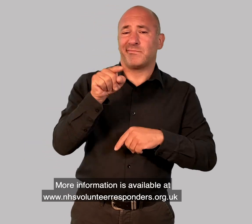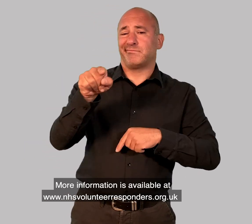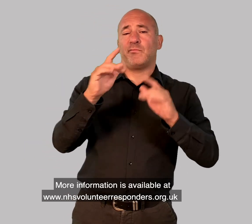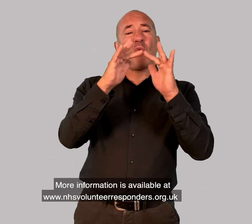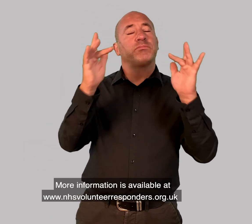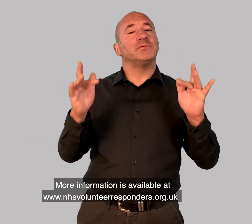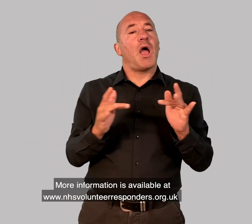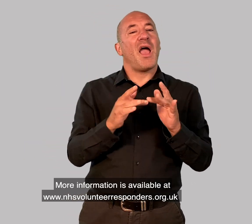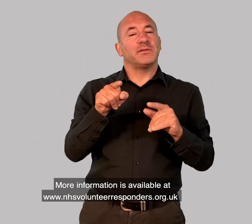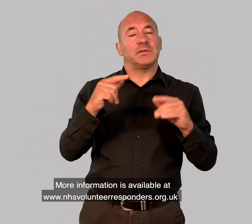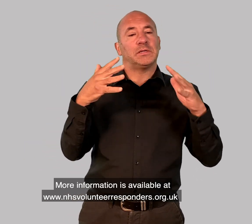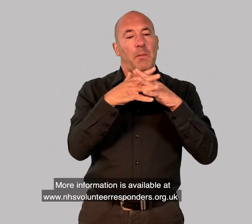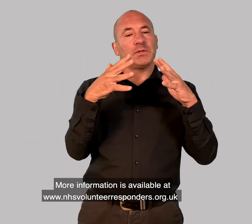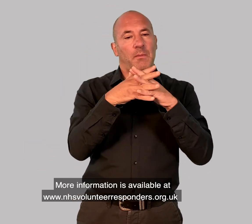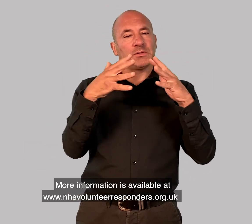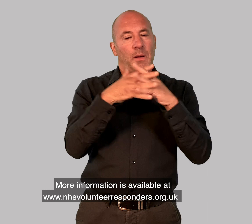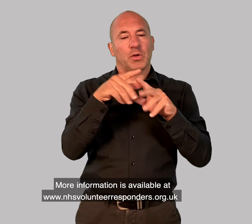More information is available at